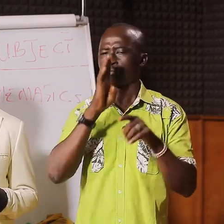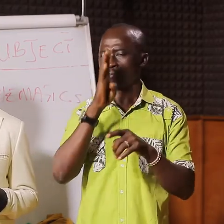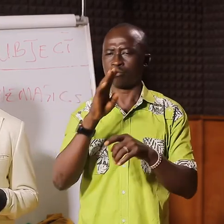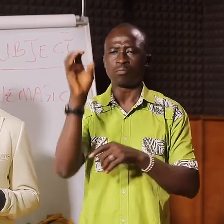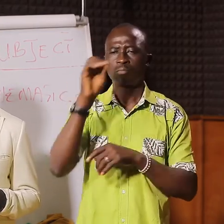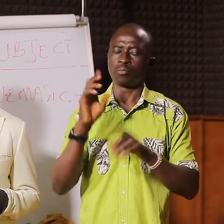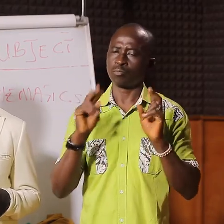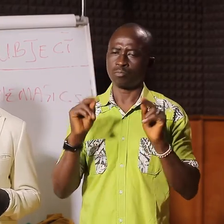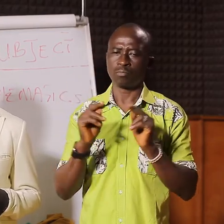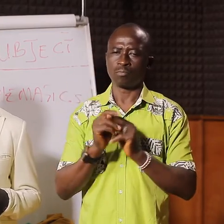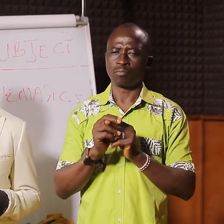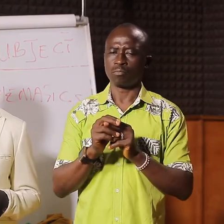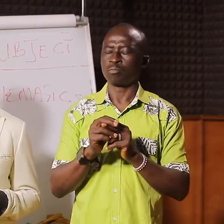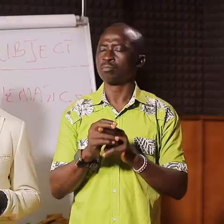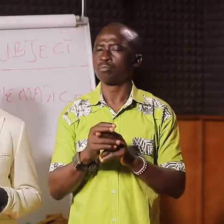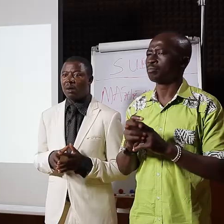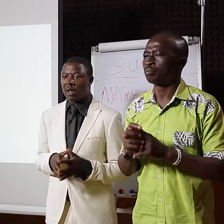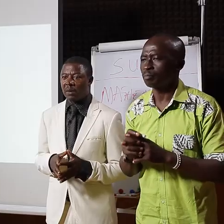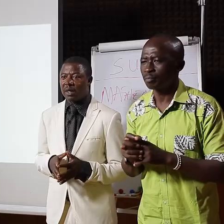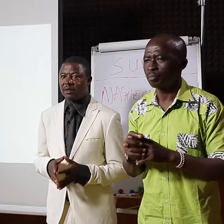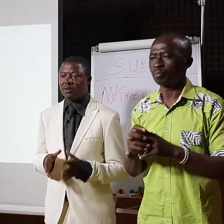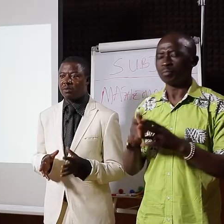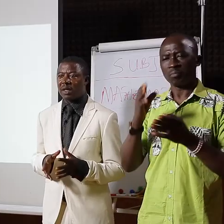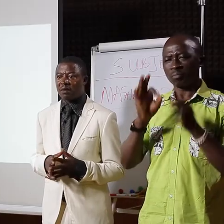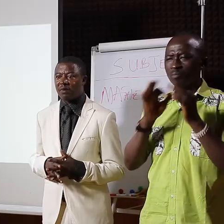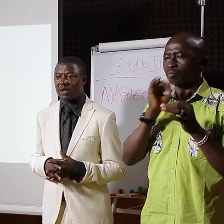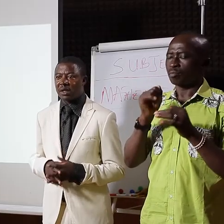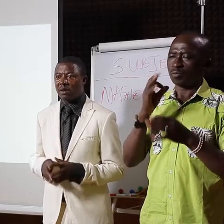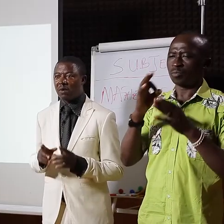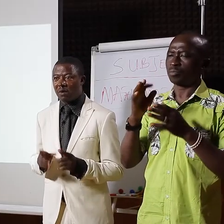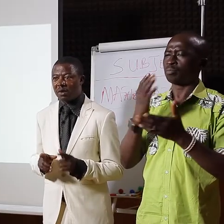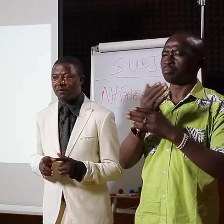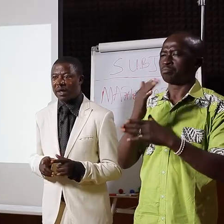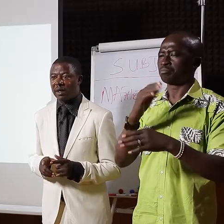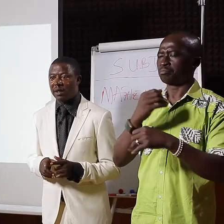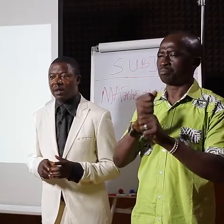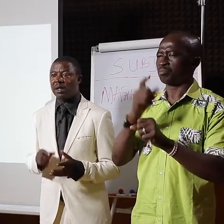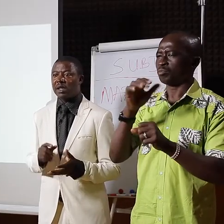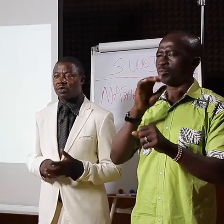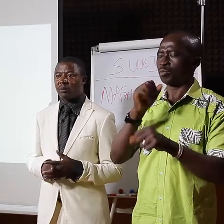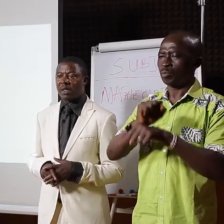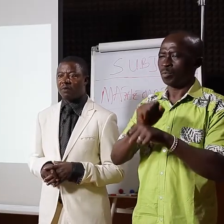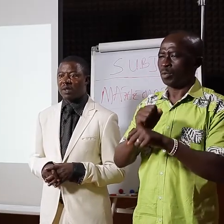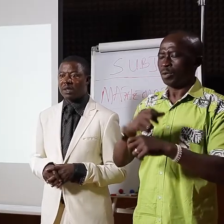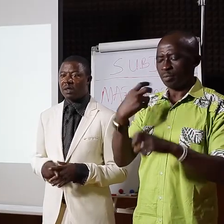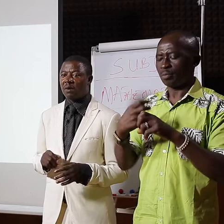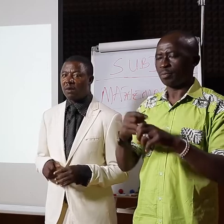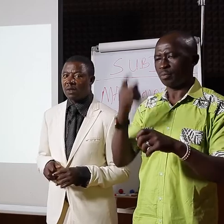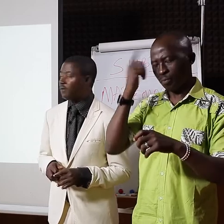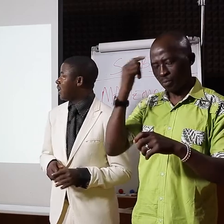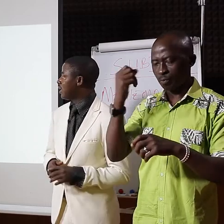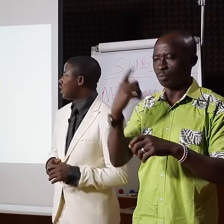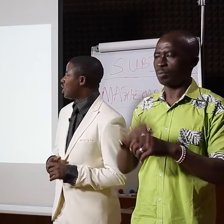x2 minus x1 must not be 0. Otherwise, it will make the fraction undefined. It will make the